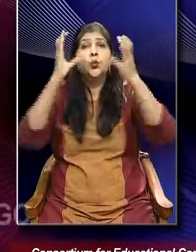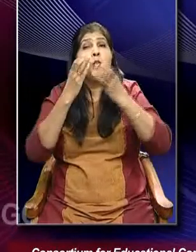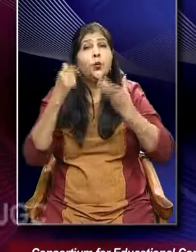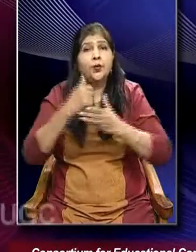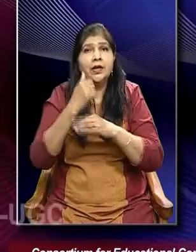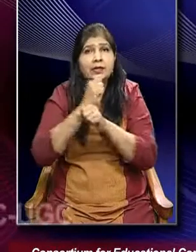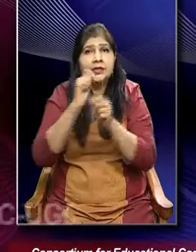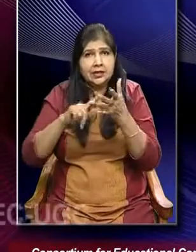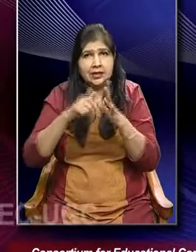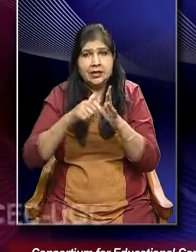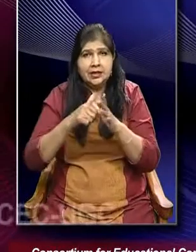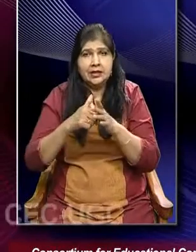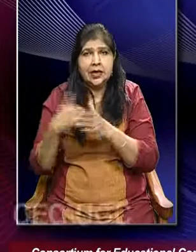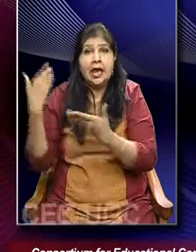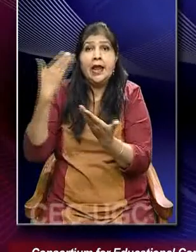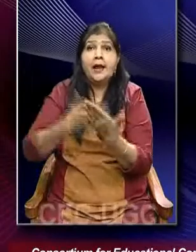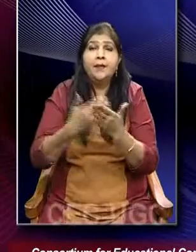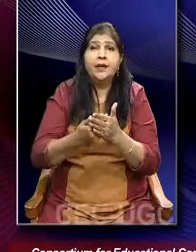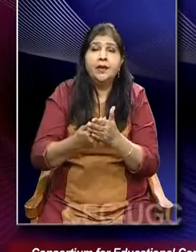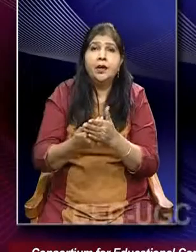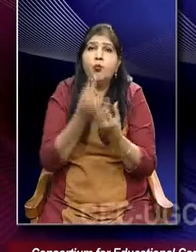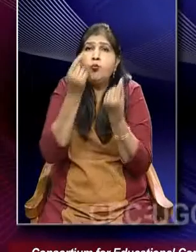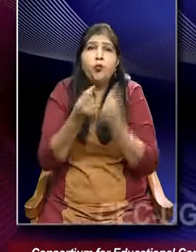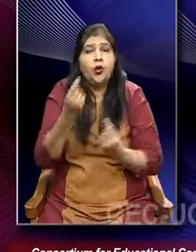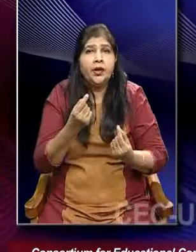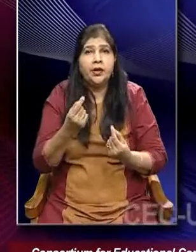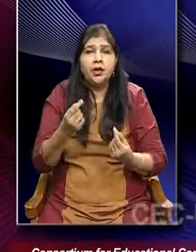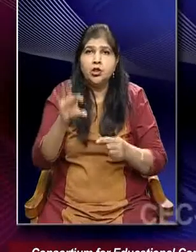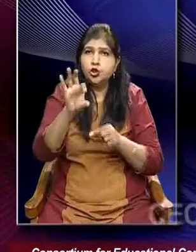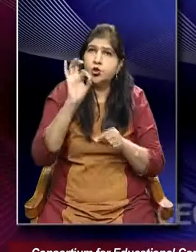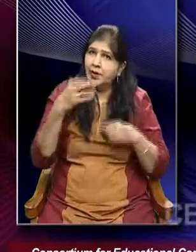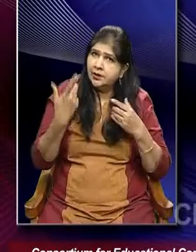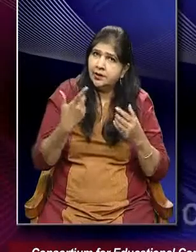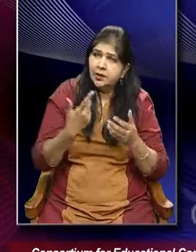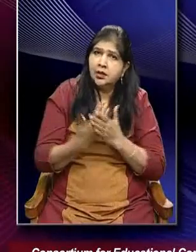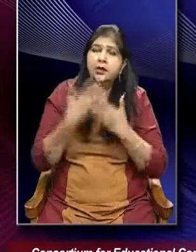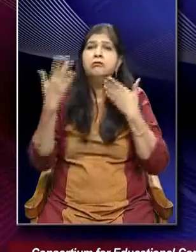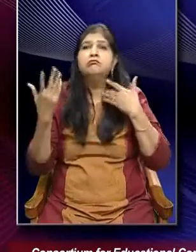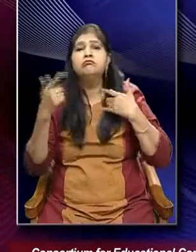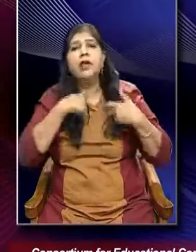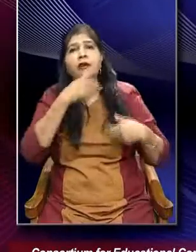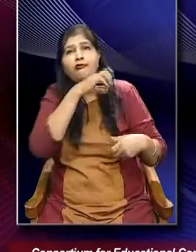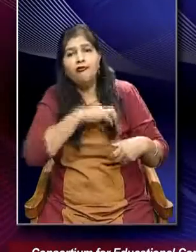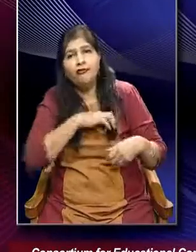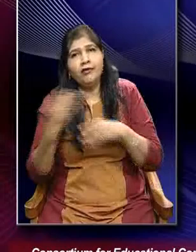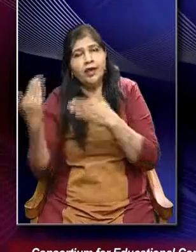globalization represents a political choice in favor